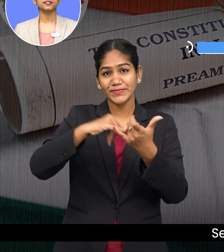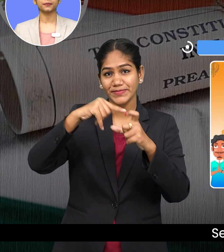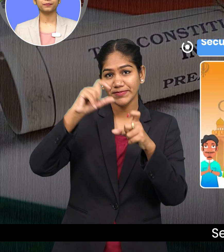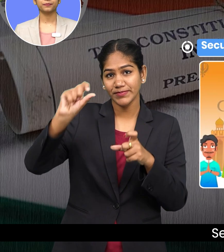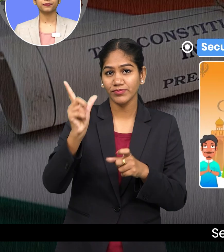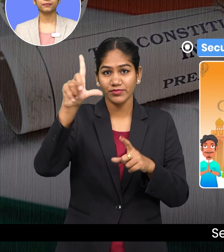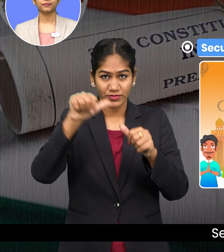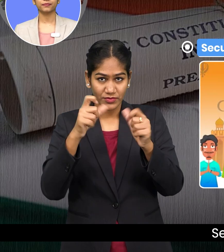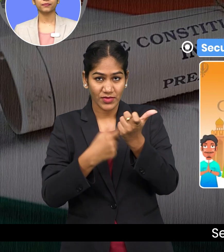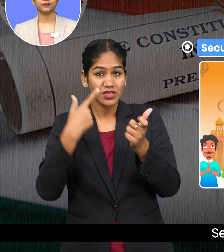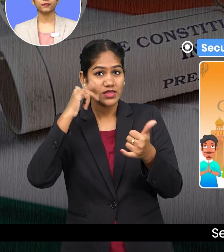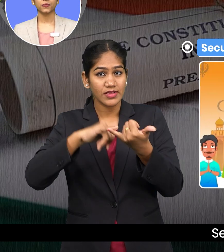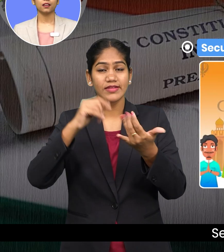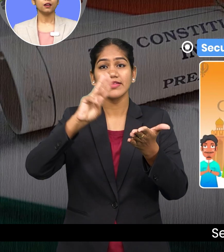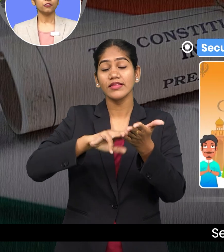Secularism.